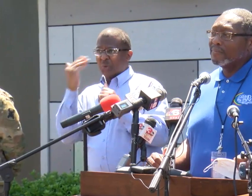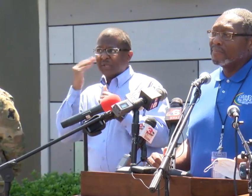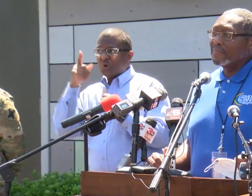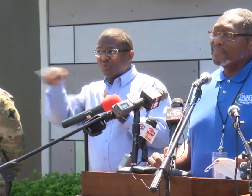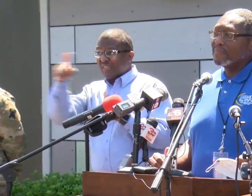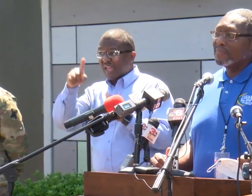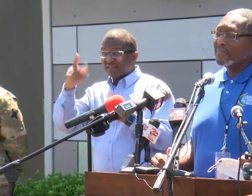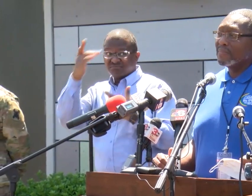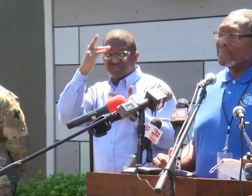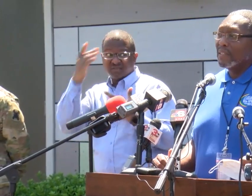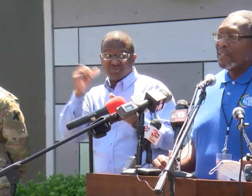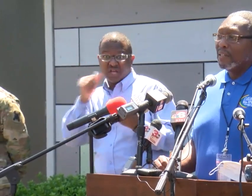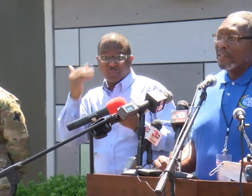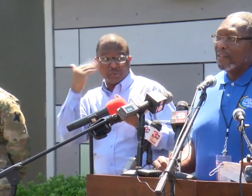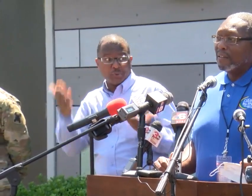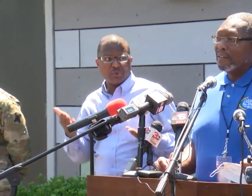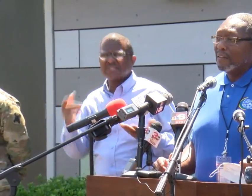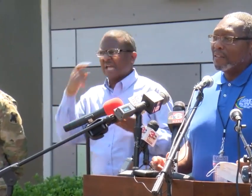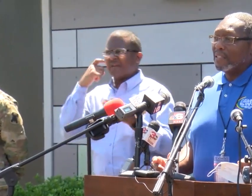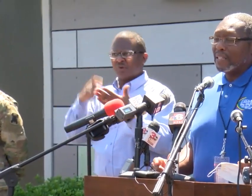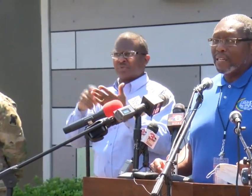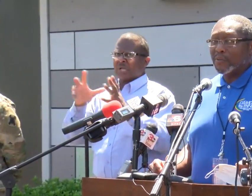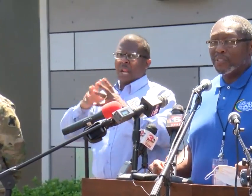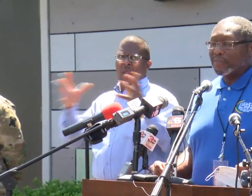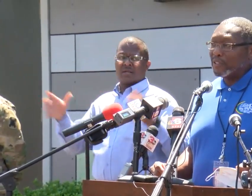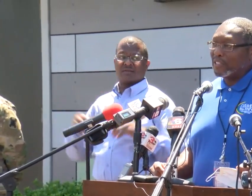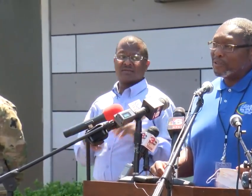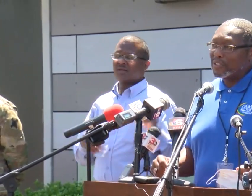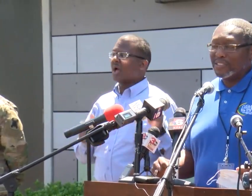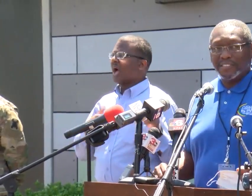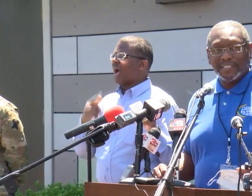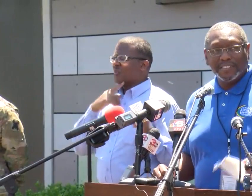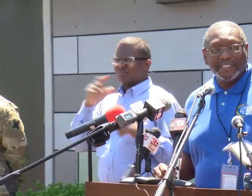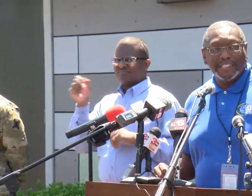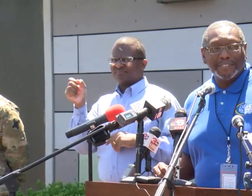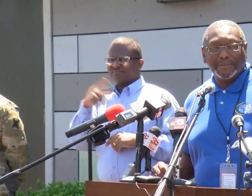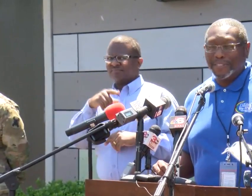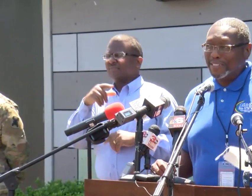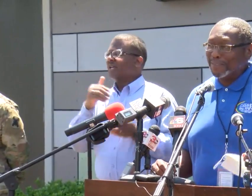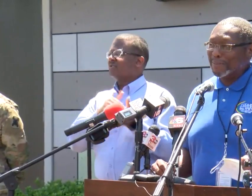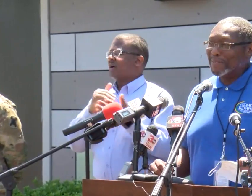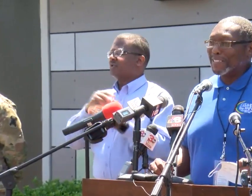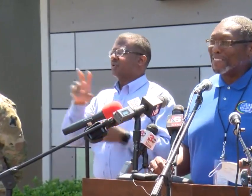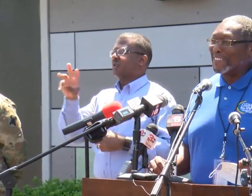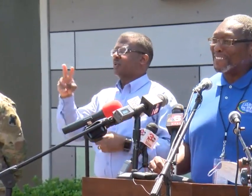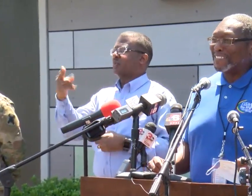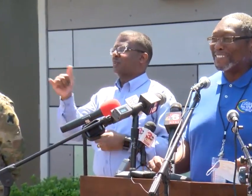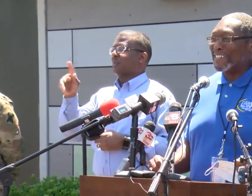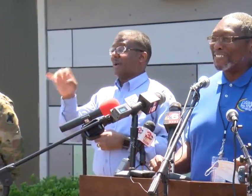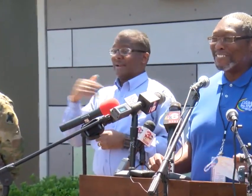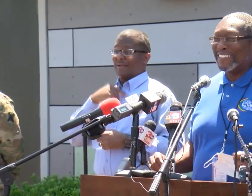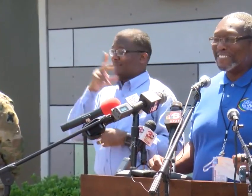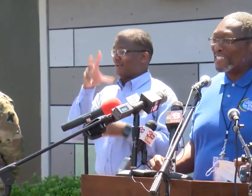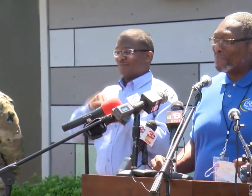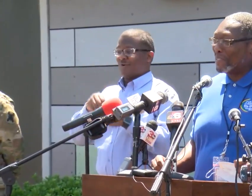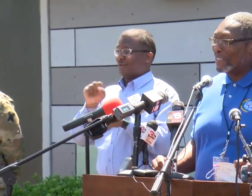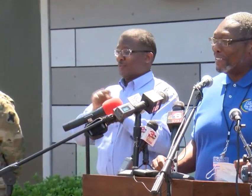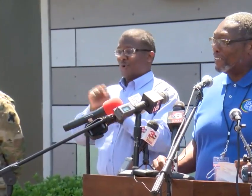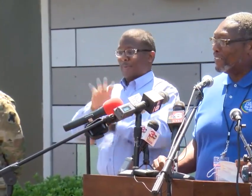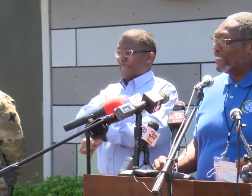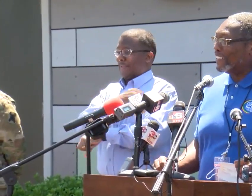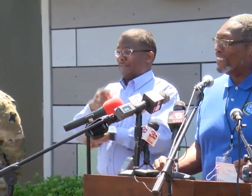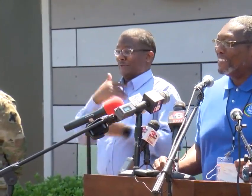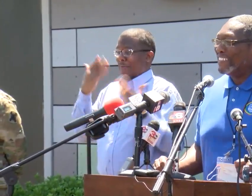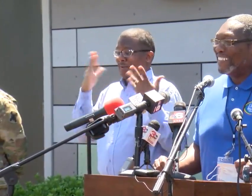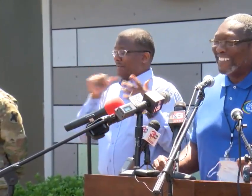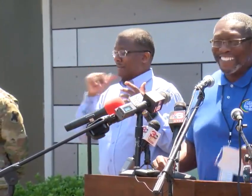way it can be spreaded or something? Because I noticed that a lot. Yeah, I would defer that question to Dr. White. I'm not a clinician, so I'll stay in my